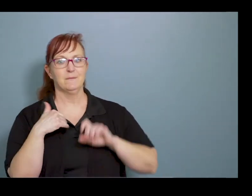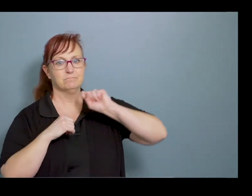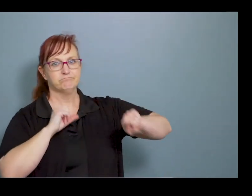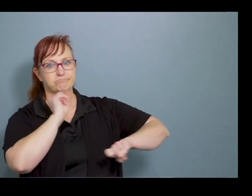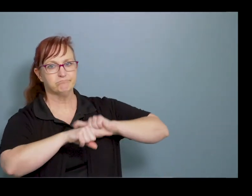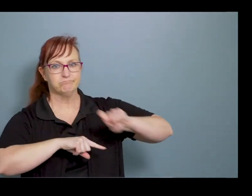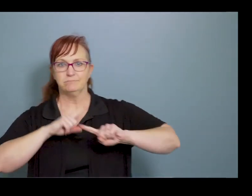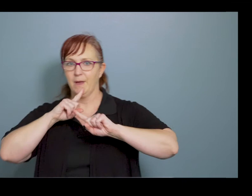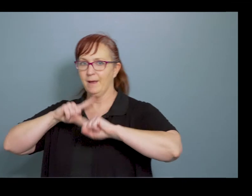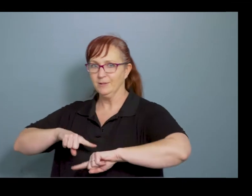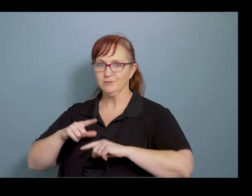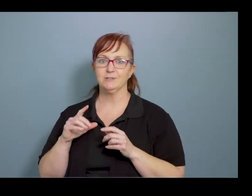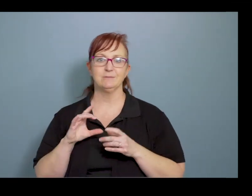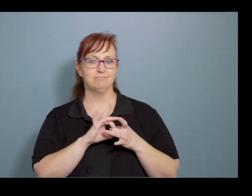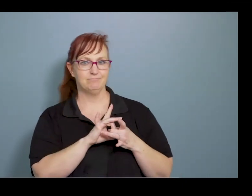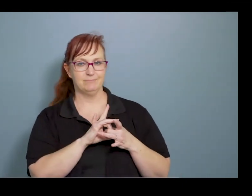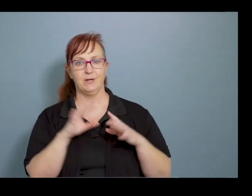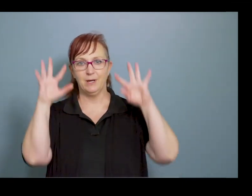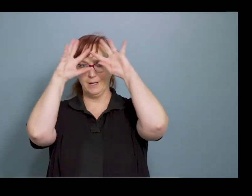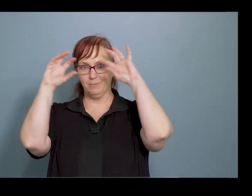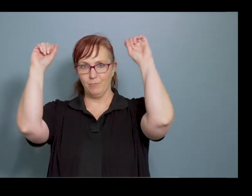discussion with the members of your President's Cabinet. So